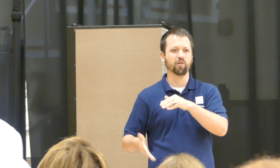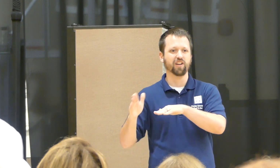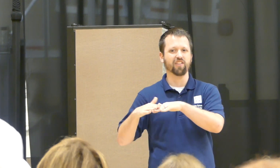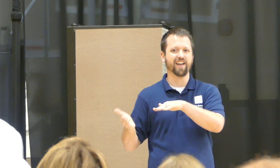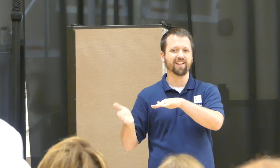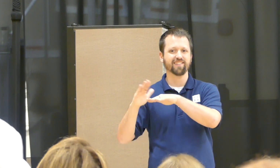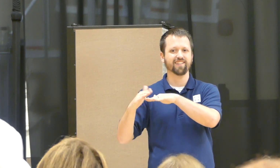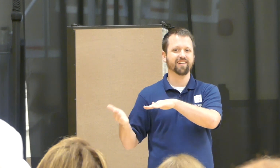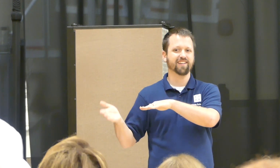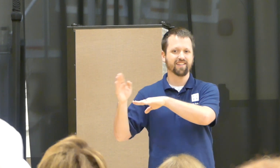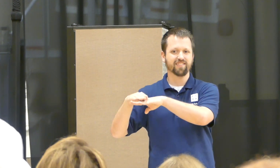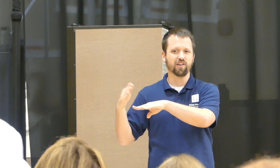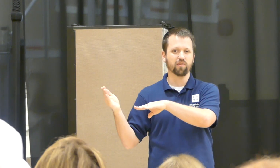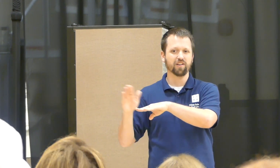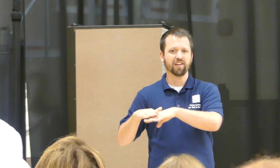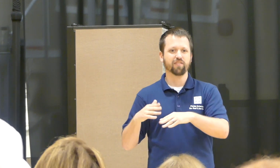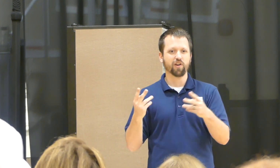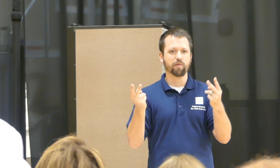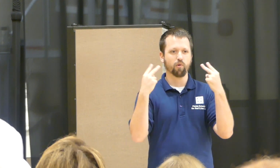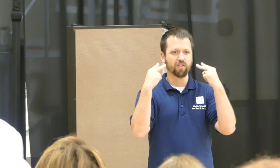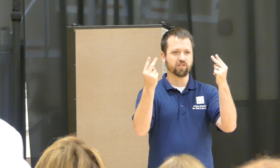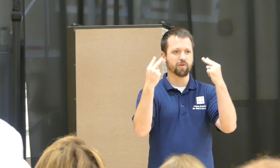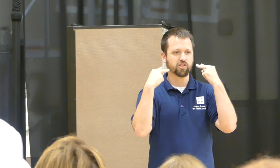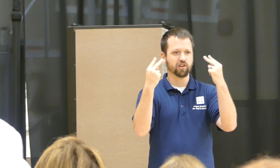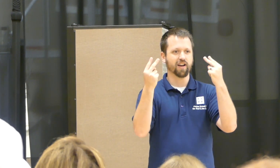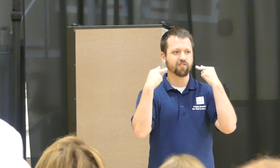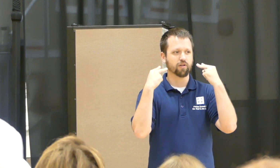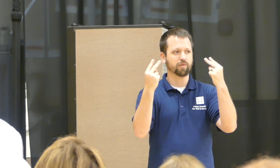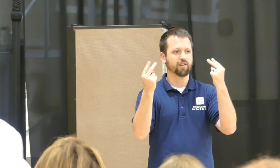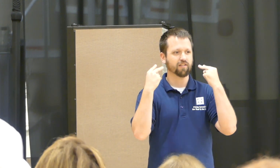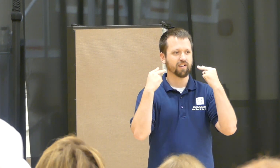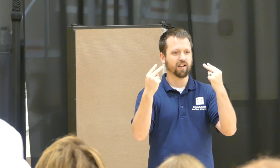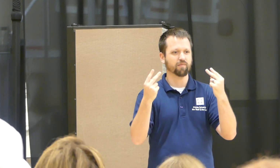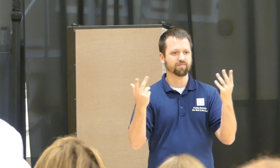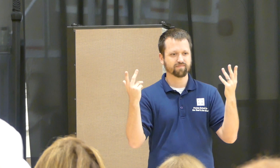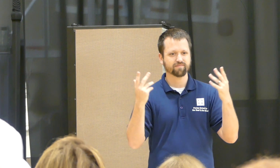on that. So, very important that you make sure your eyes are open.